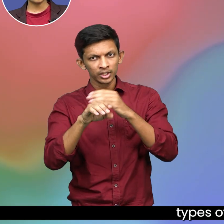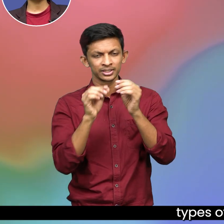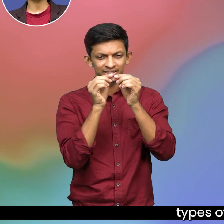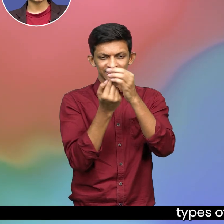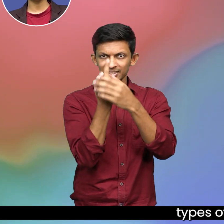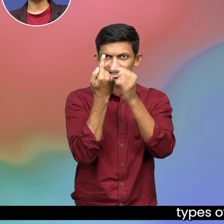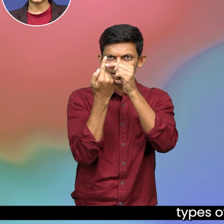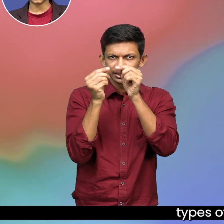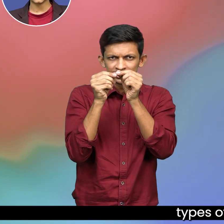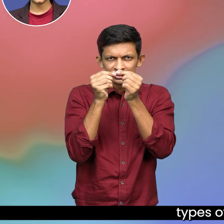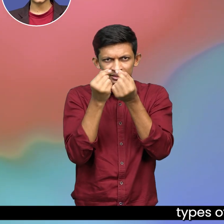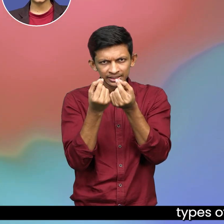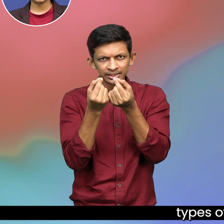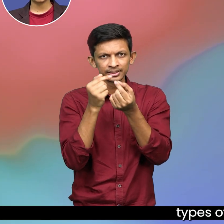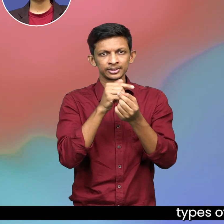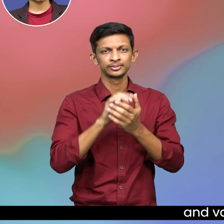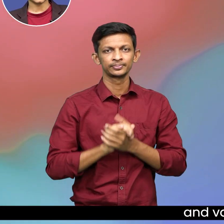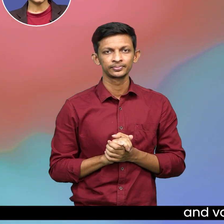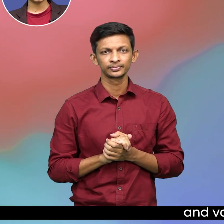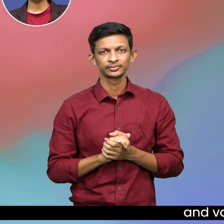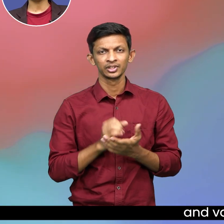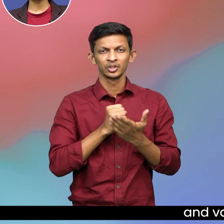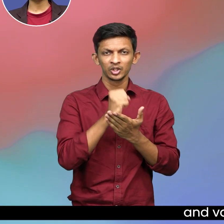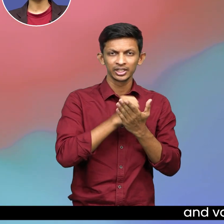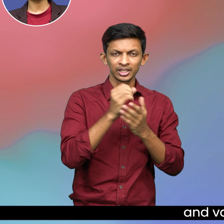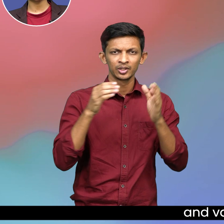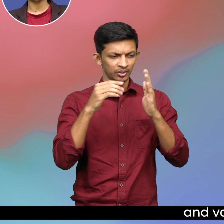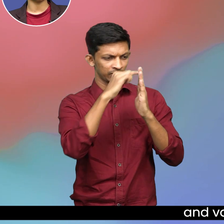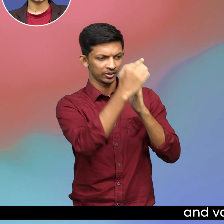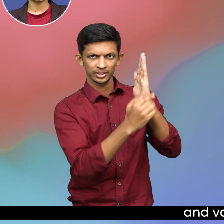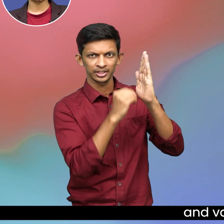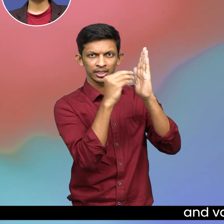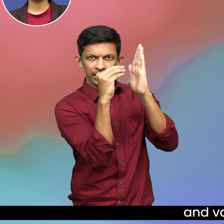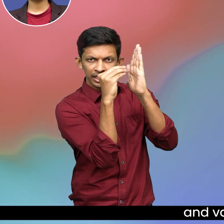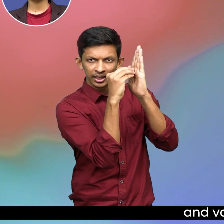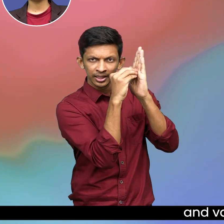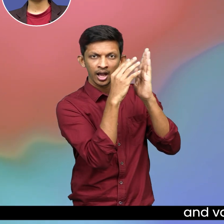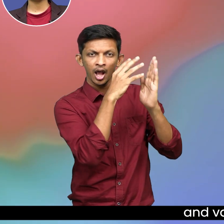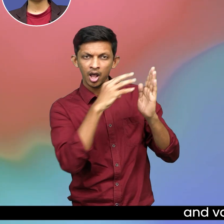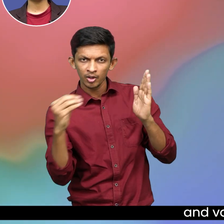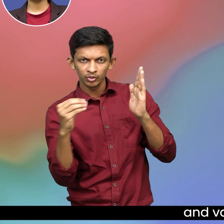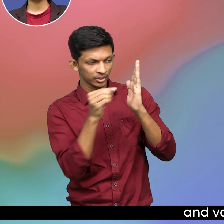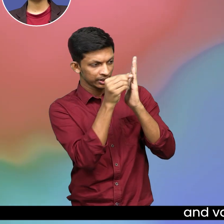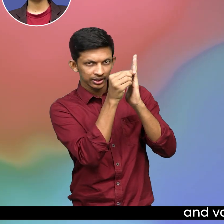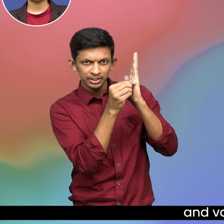types of ground tissues, and vascular tissues.